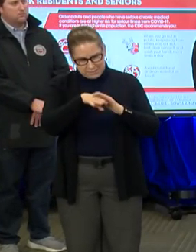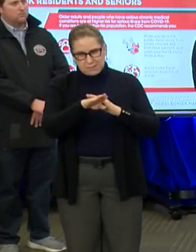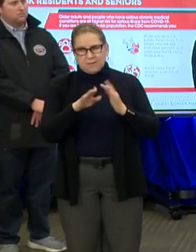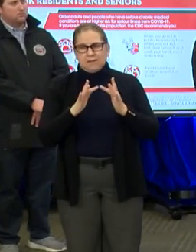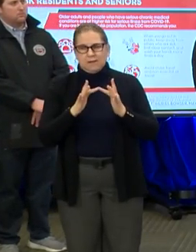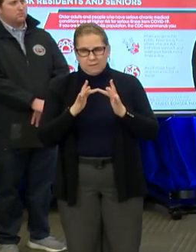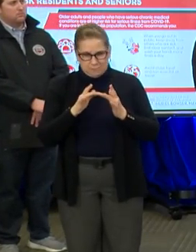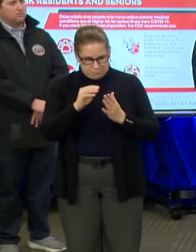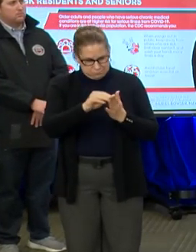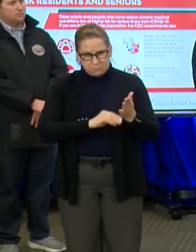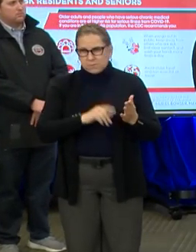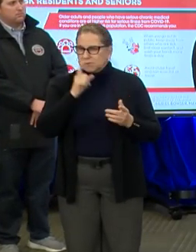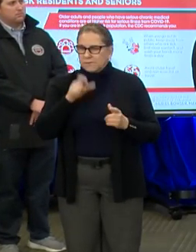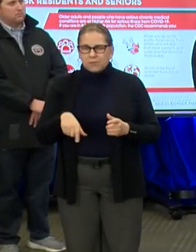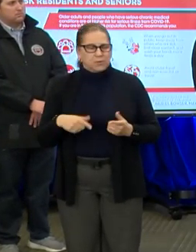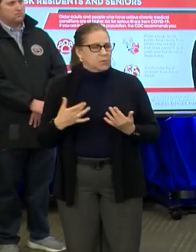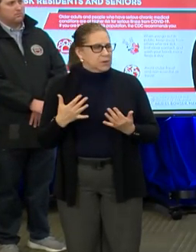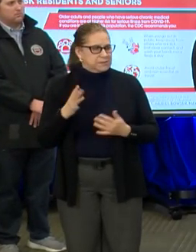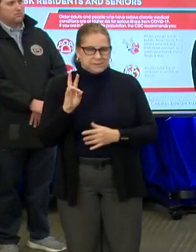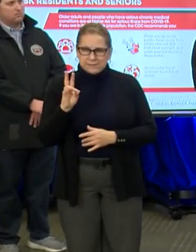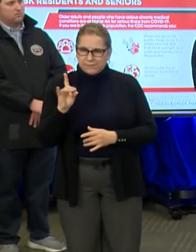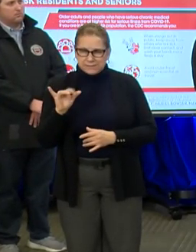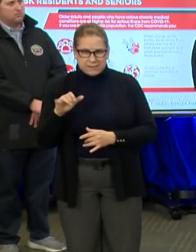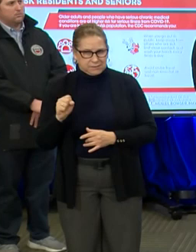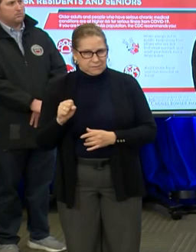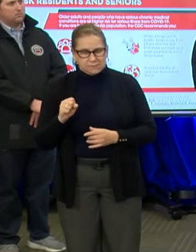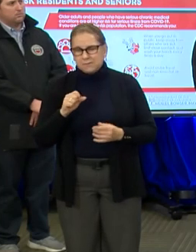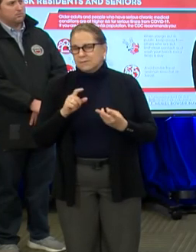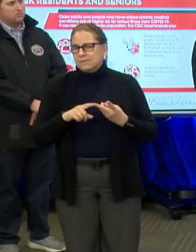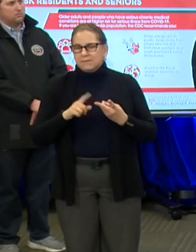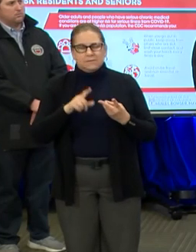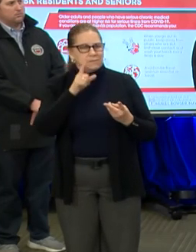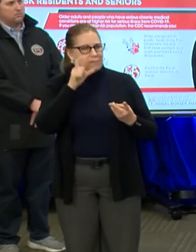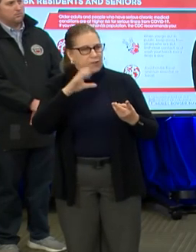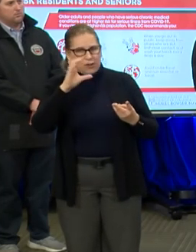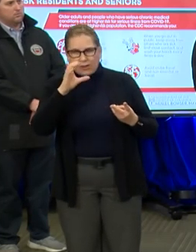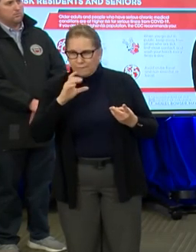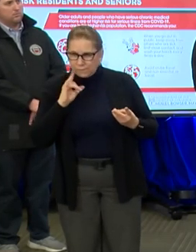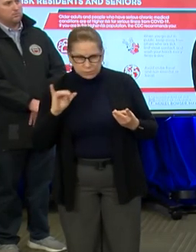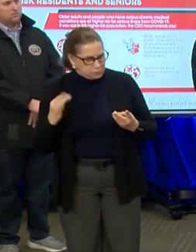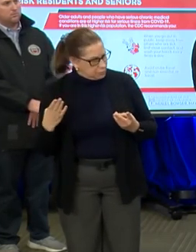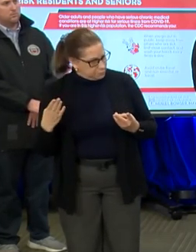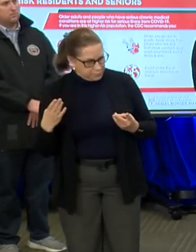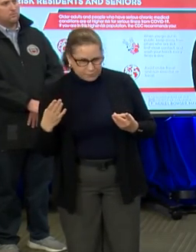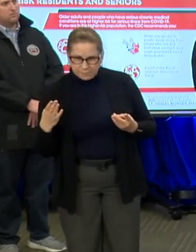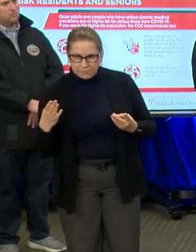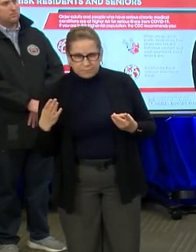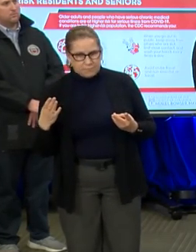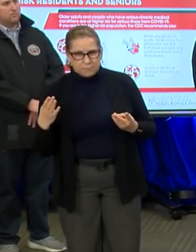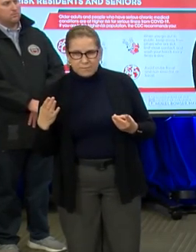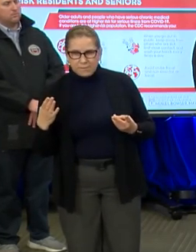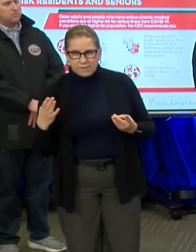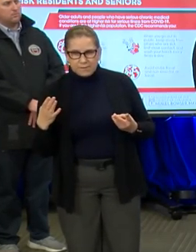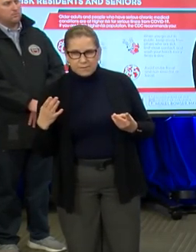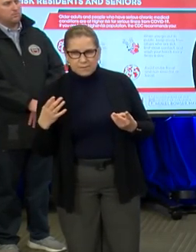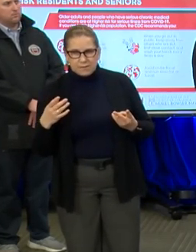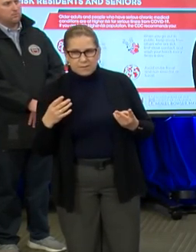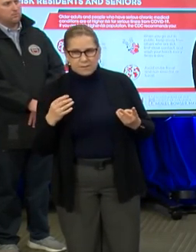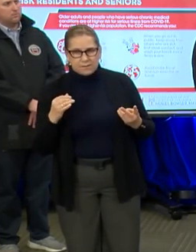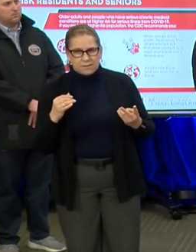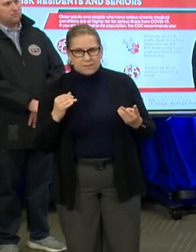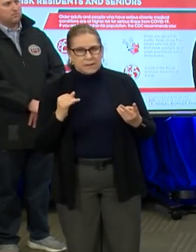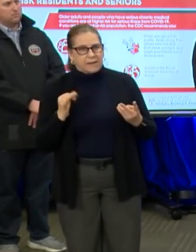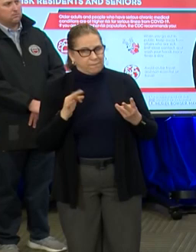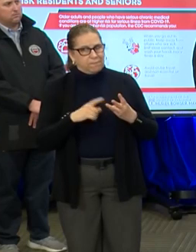have to seek work per the waivers that were issued on Friday. Right, but what if they've received a denial notice? Is that a